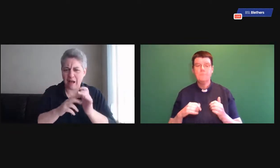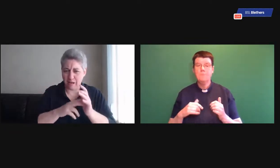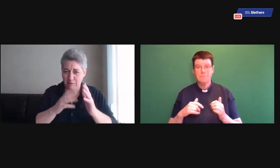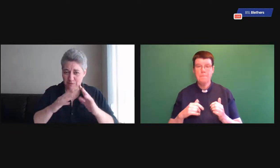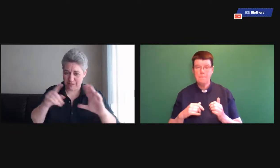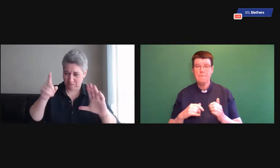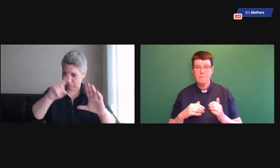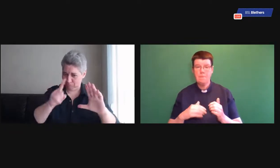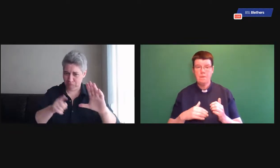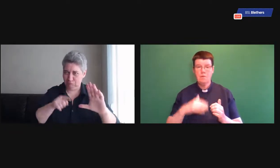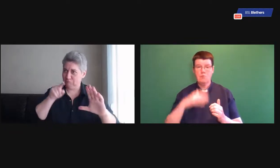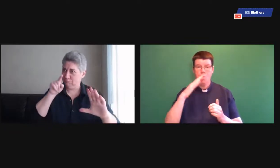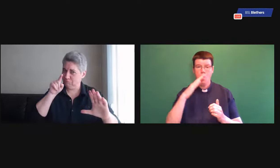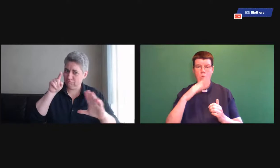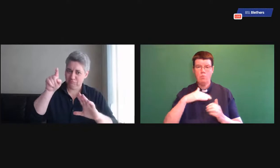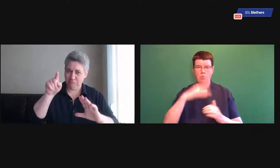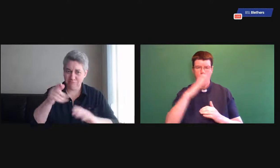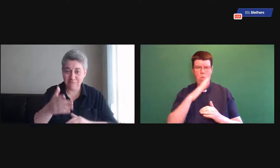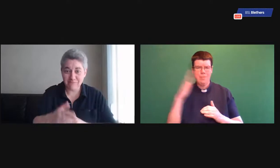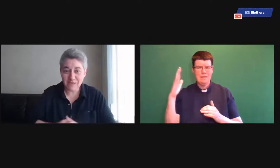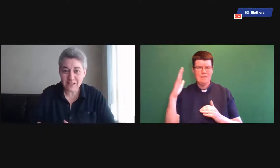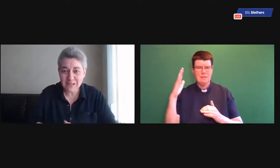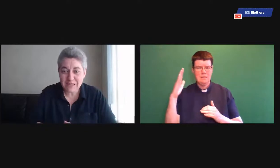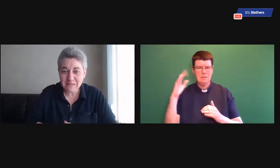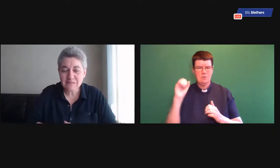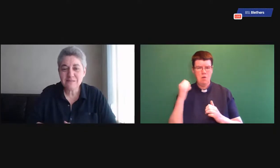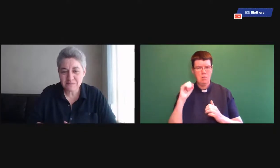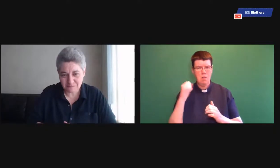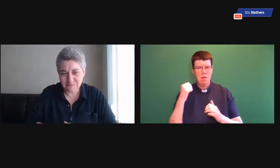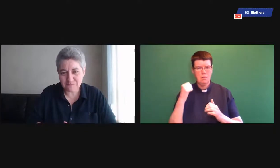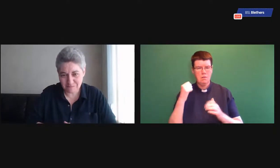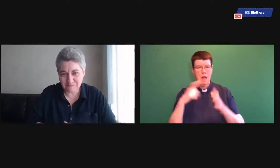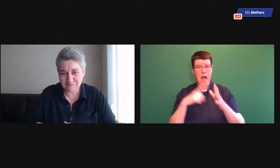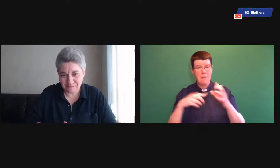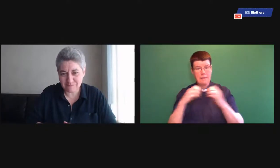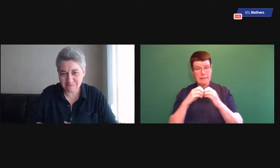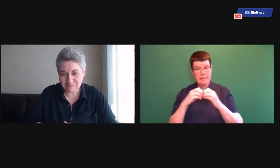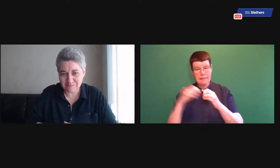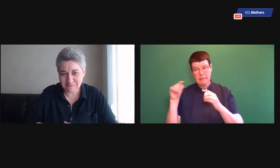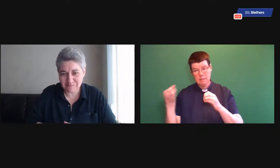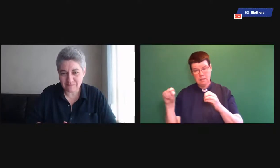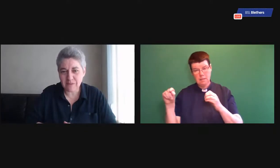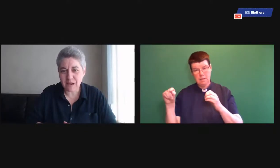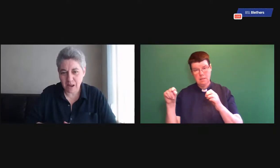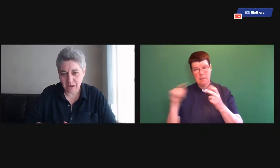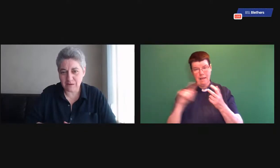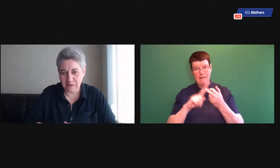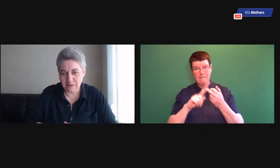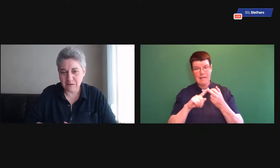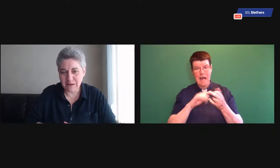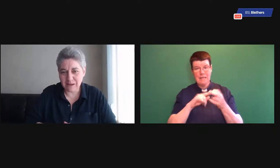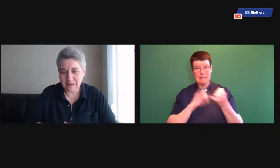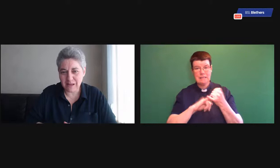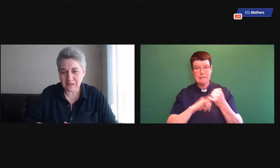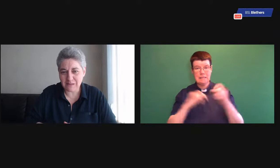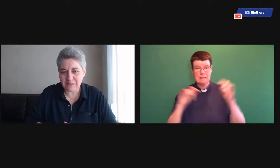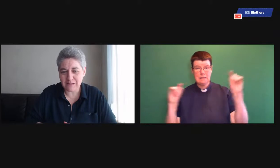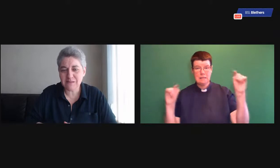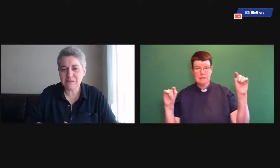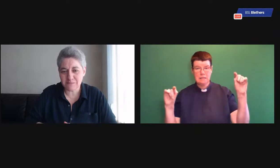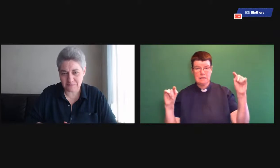But where is Elgin for a deaf audience? It's the northeast of Scotland. It's near